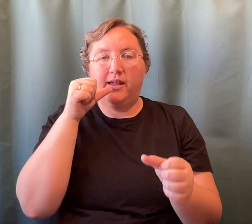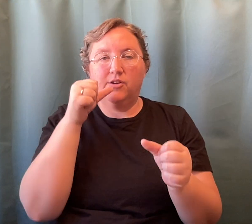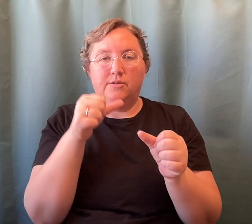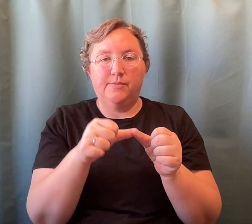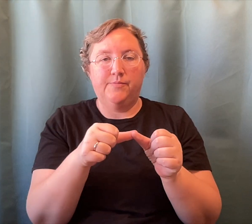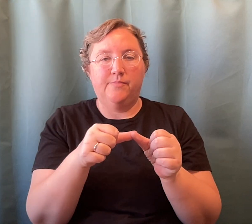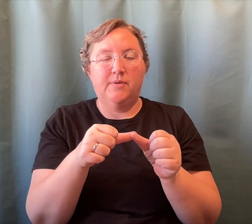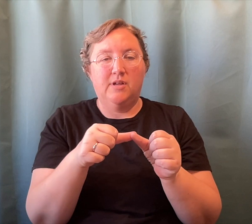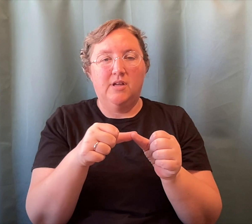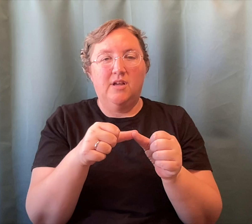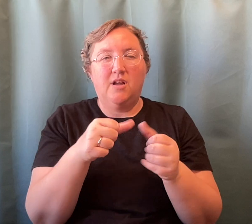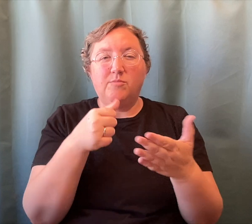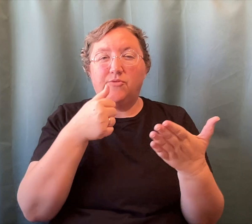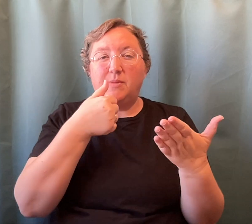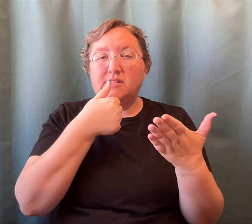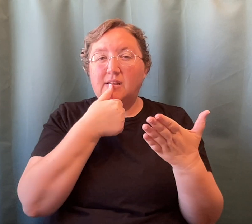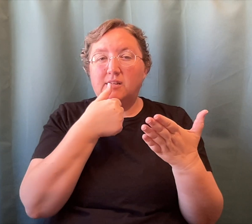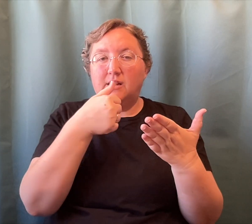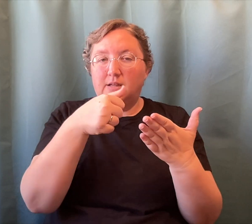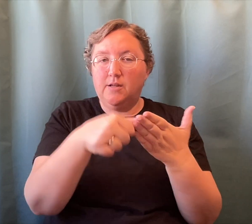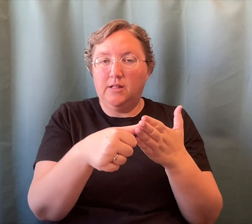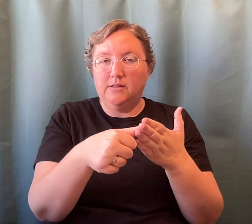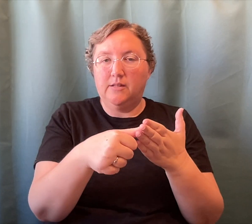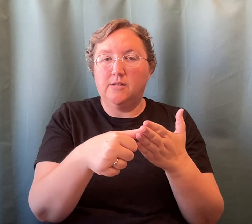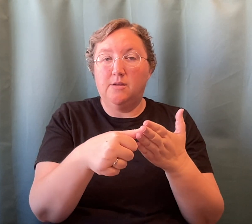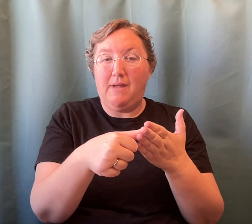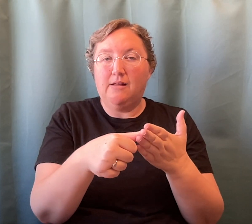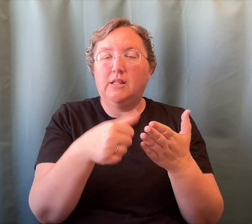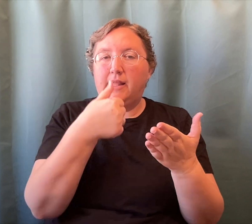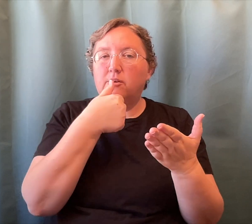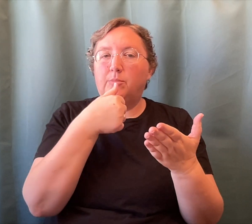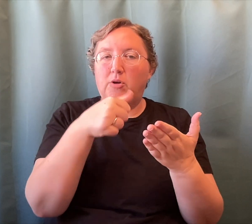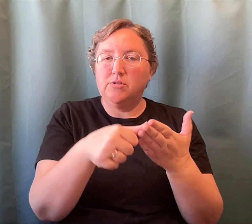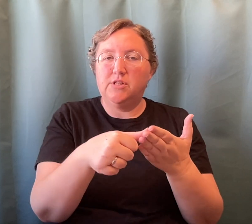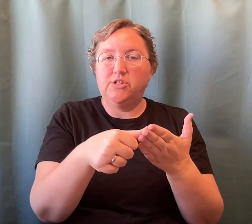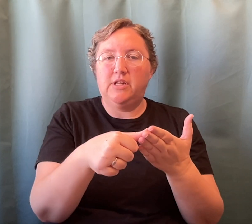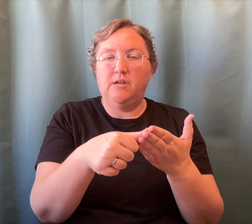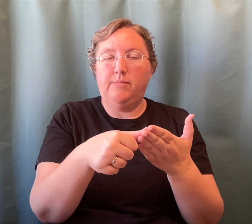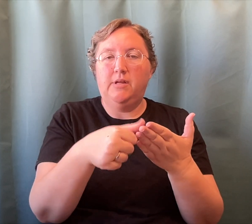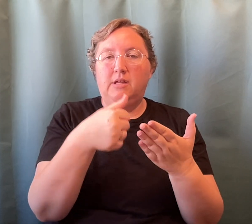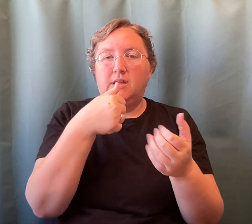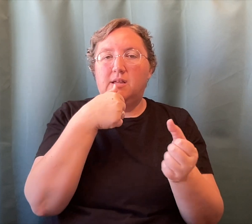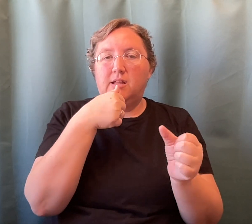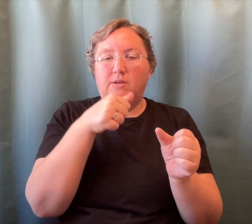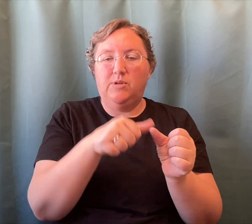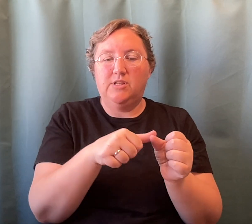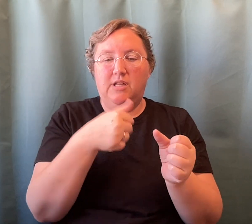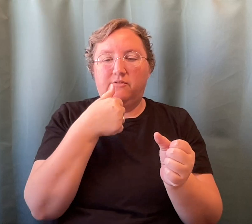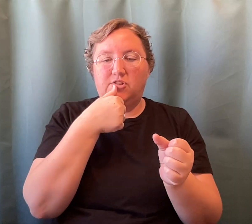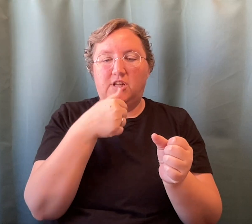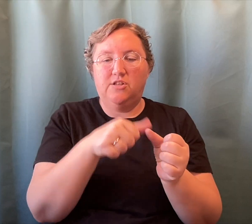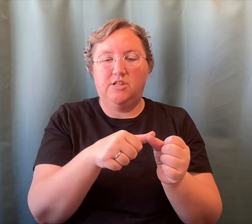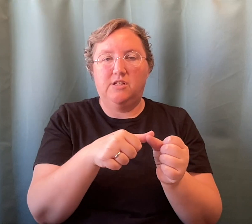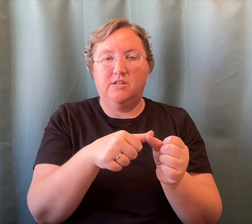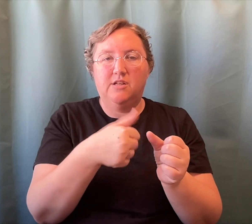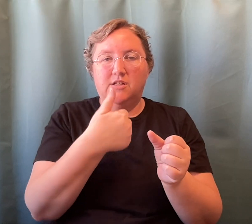Letter comes from the sign to mail a letter, a postage stamp, and then we just kind of changed it to